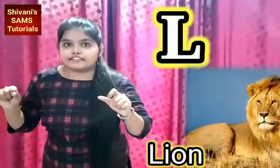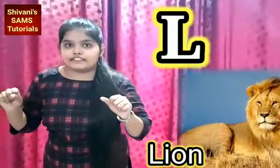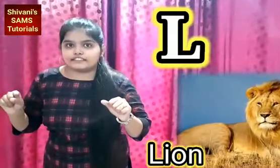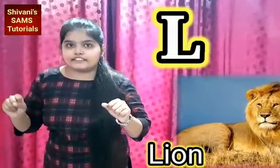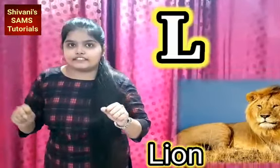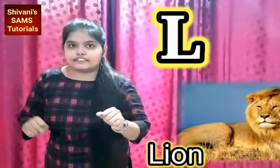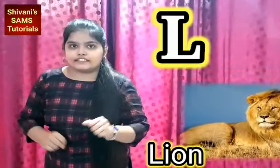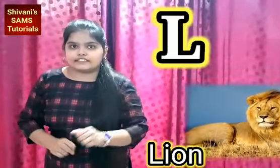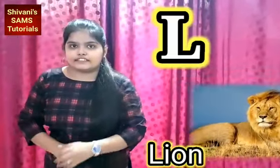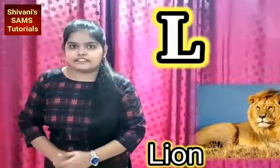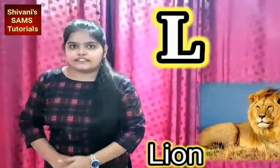lion.